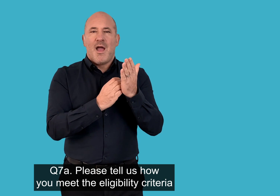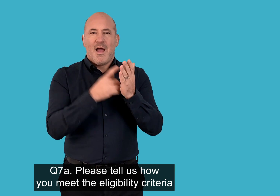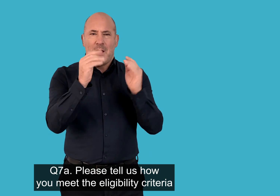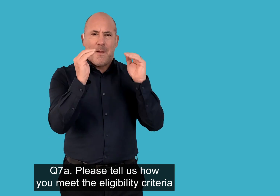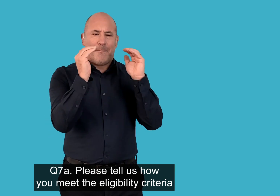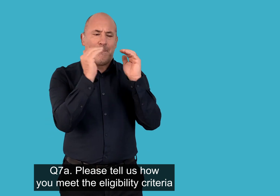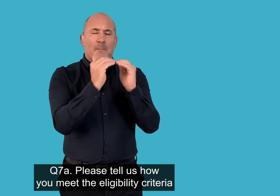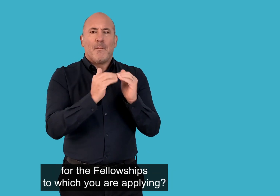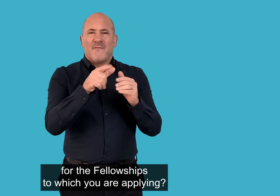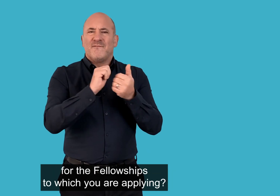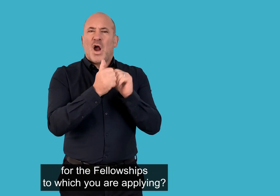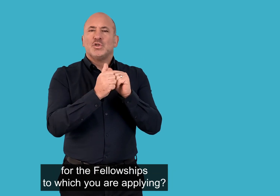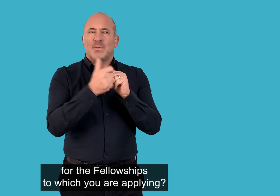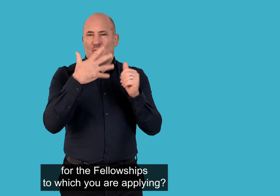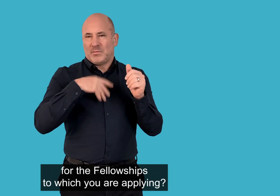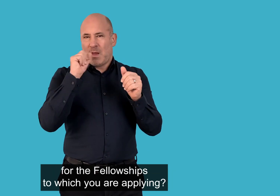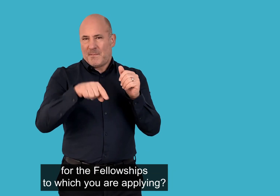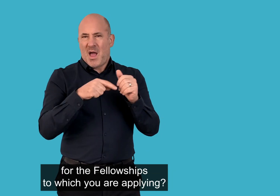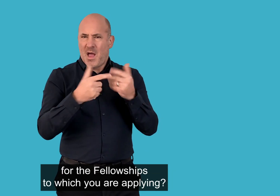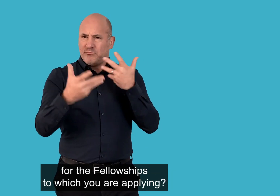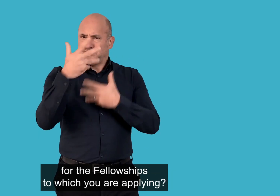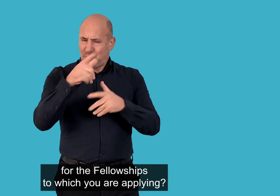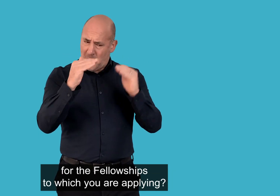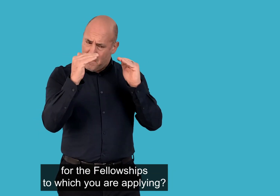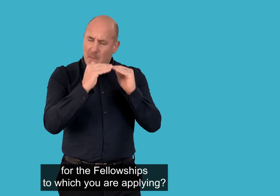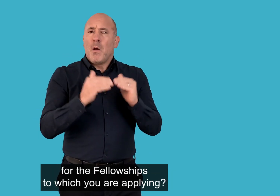criteria for the fellowships to which you are applying.